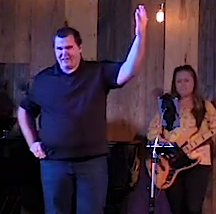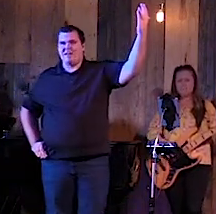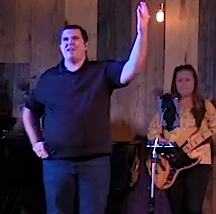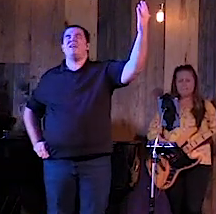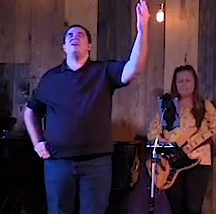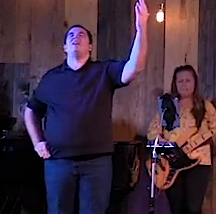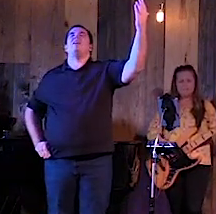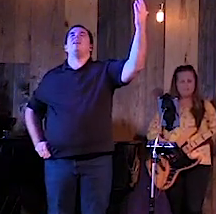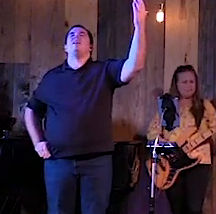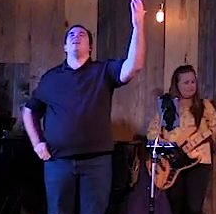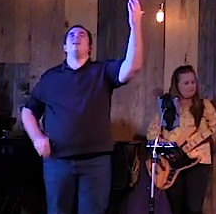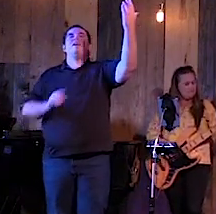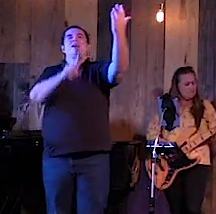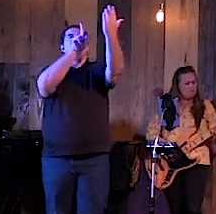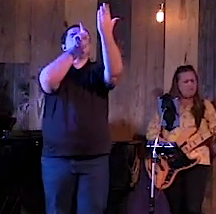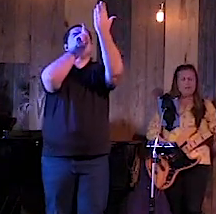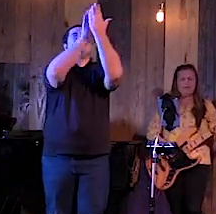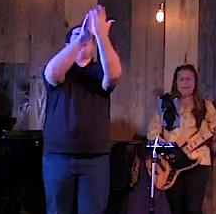majesty,